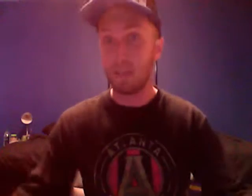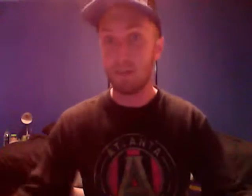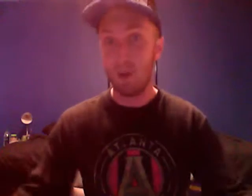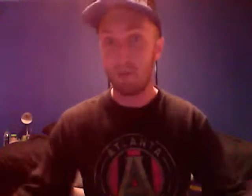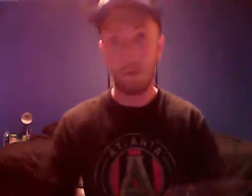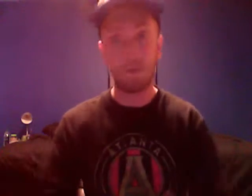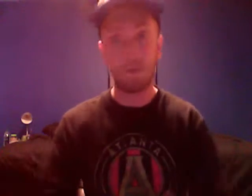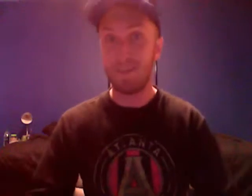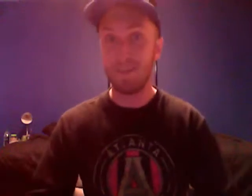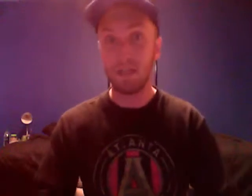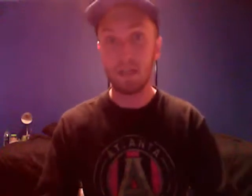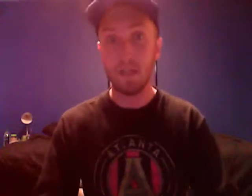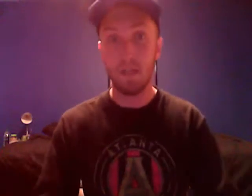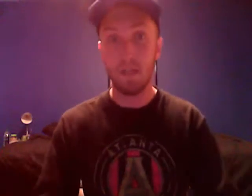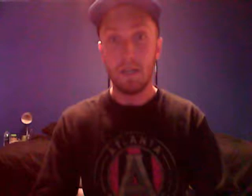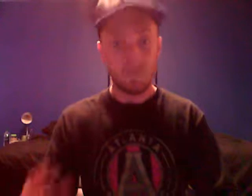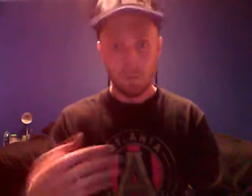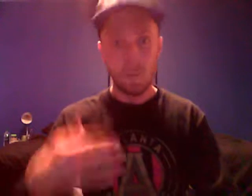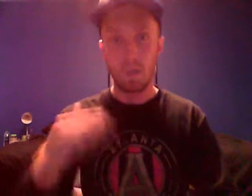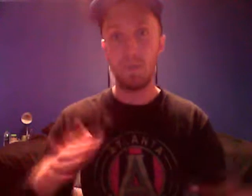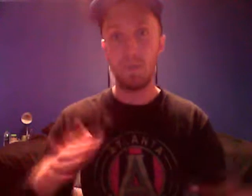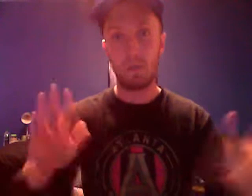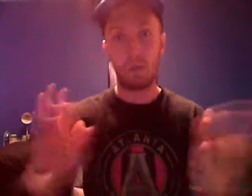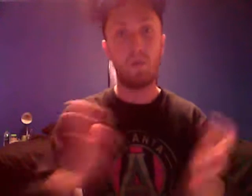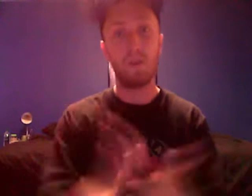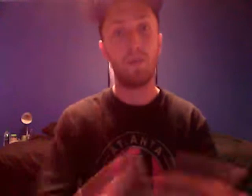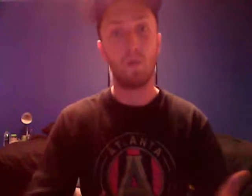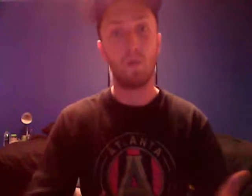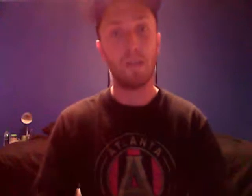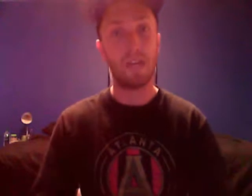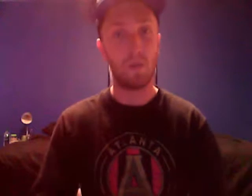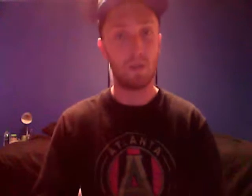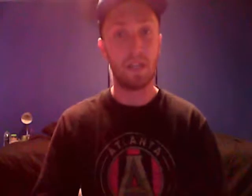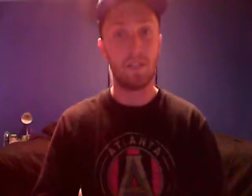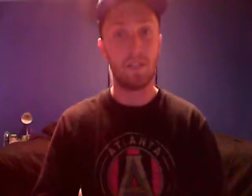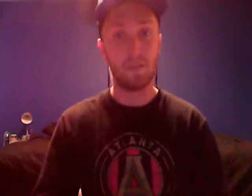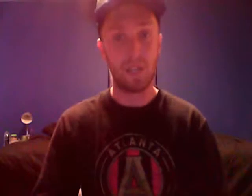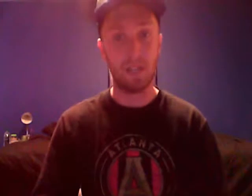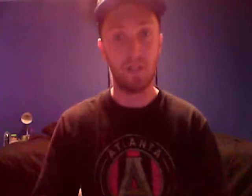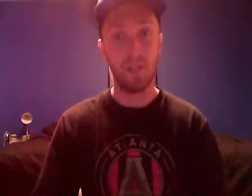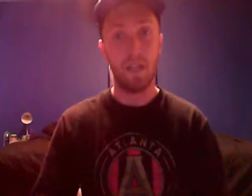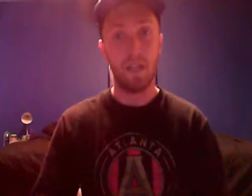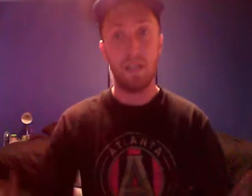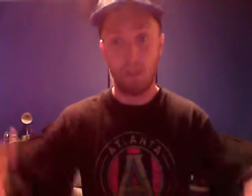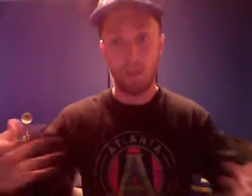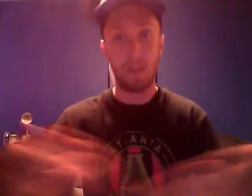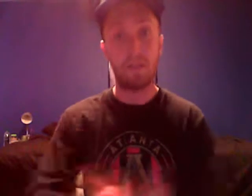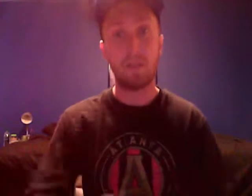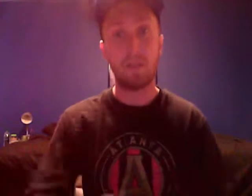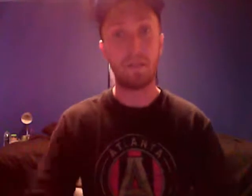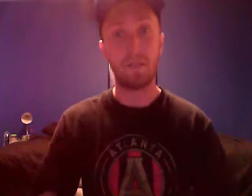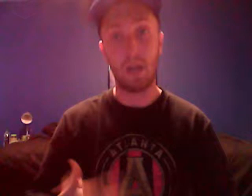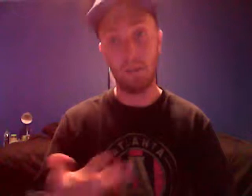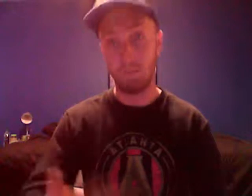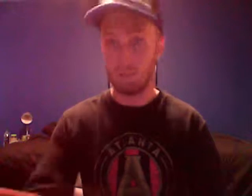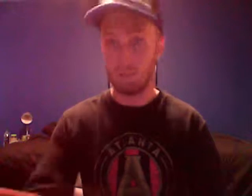things off, about 5 minutes in, Carmona and one guy go sliding in for a challenge. They both get there about the same time.